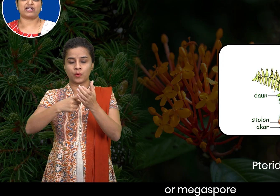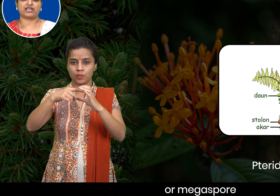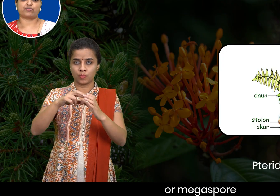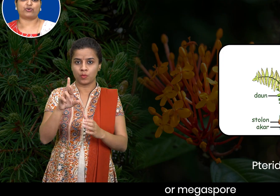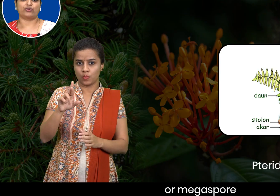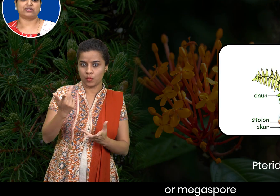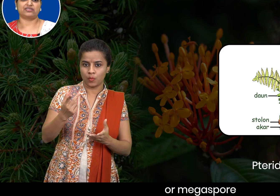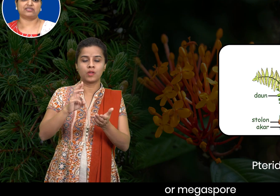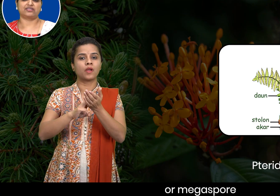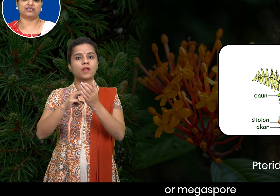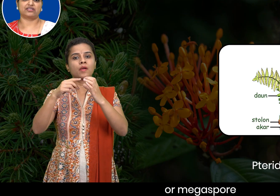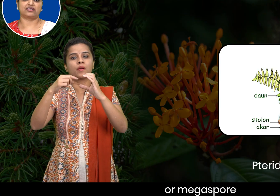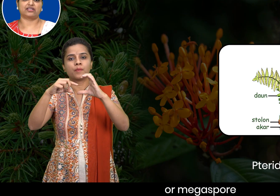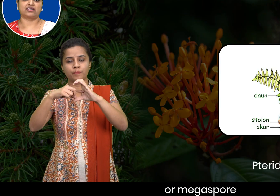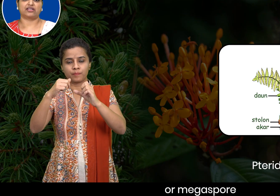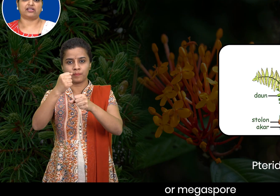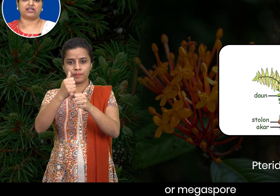or megaspore,